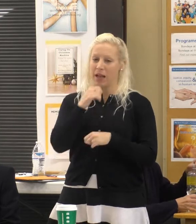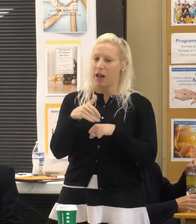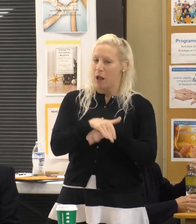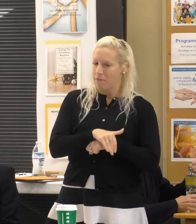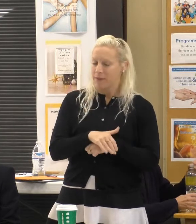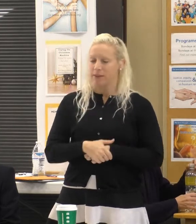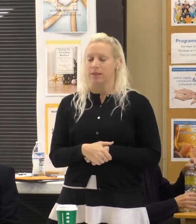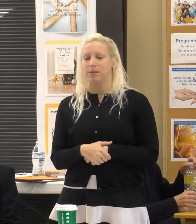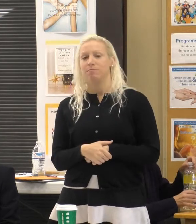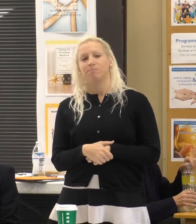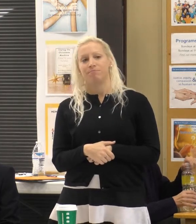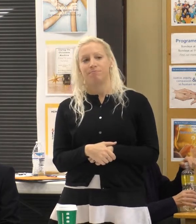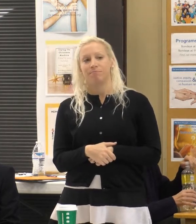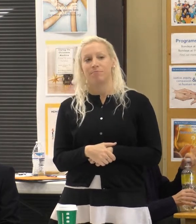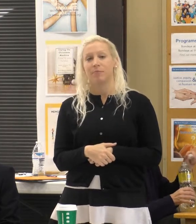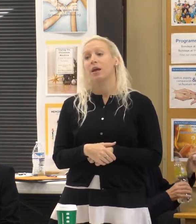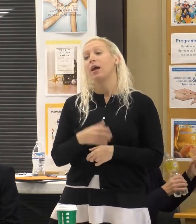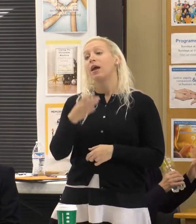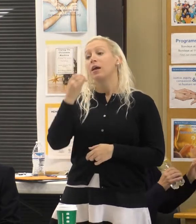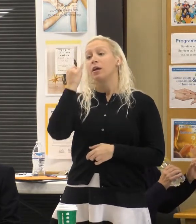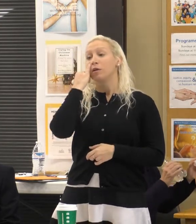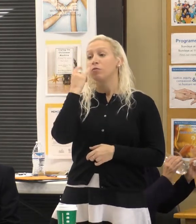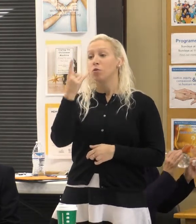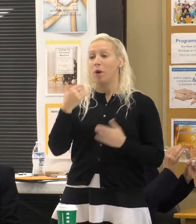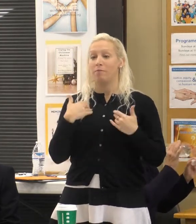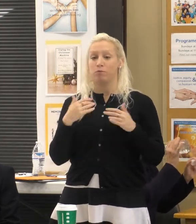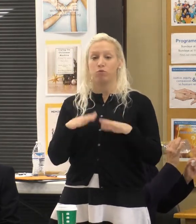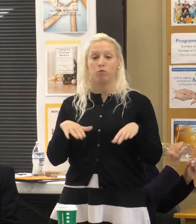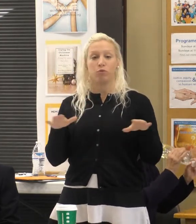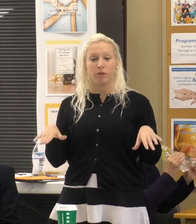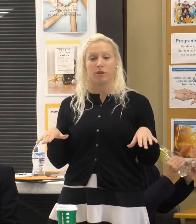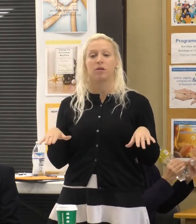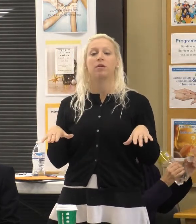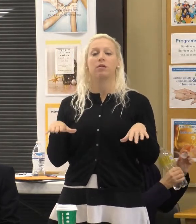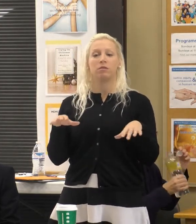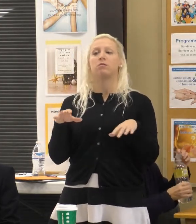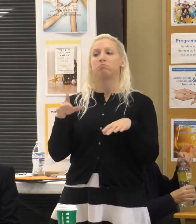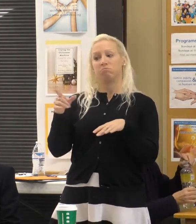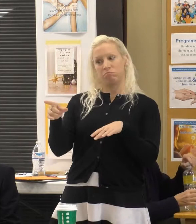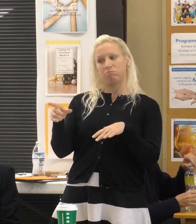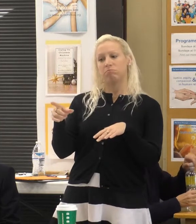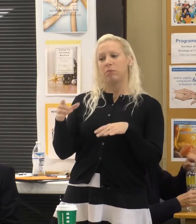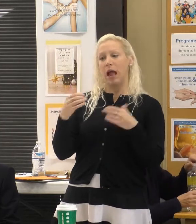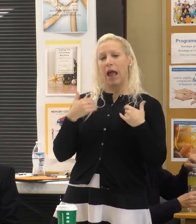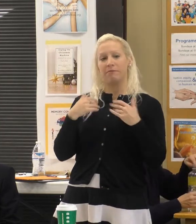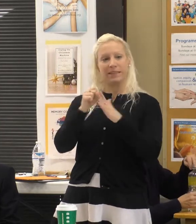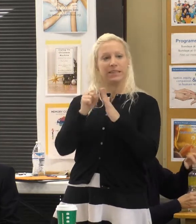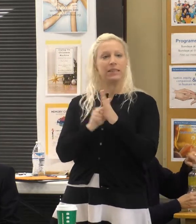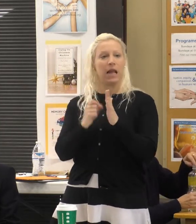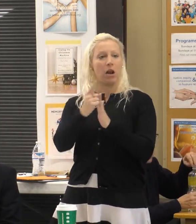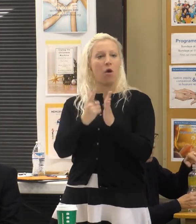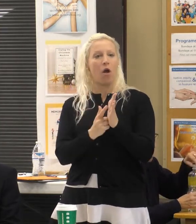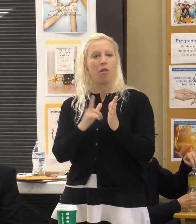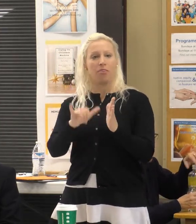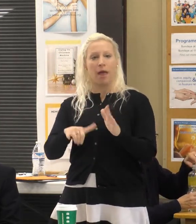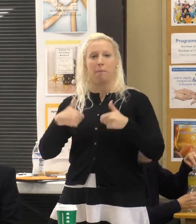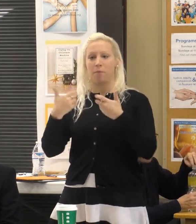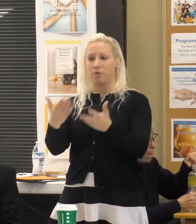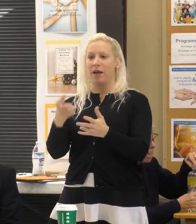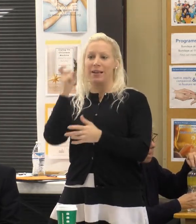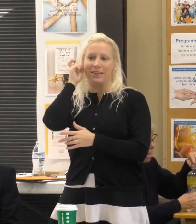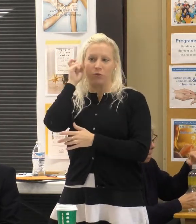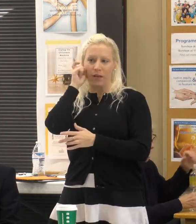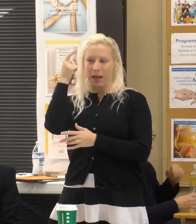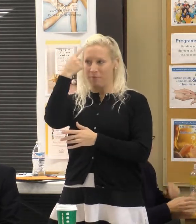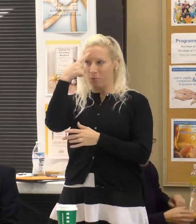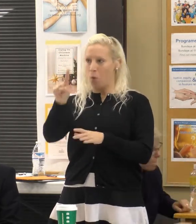And Medicaid typically does not cover hearing aids as well. So if you have children,